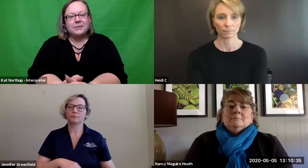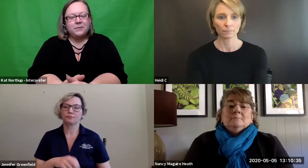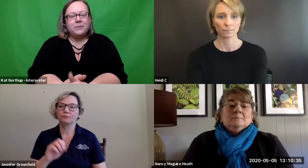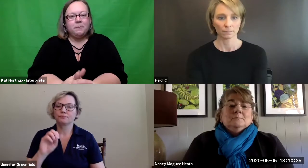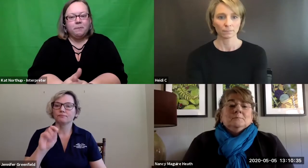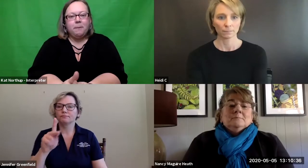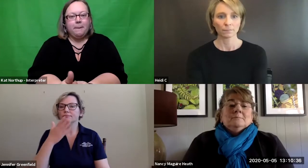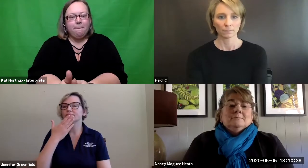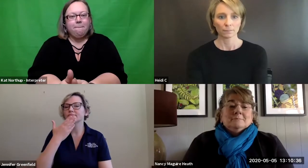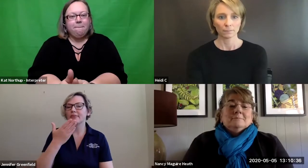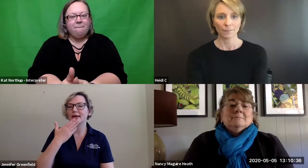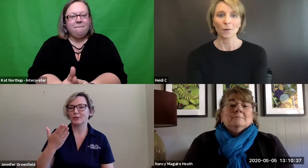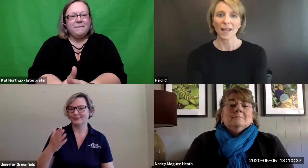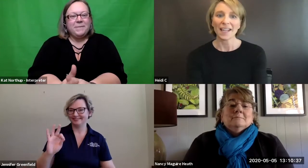Yes.